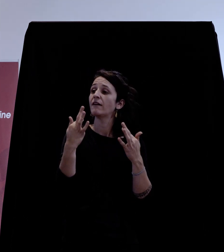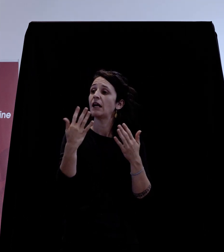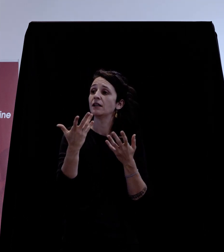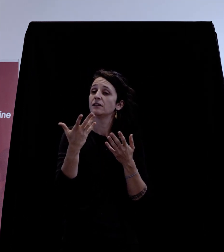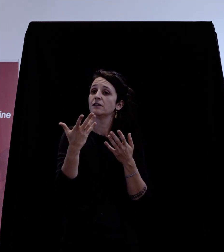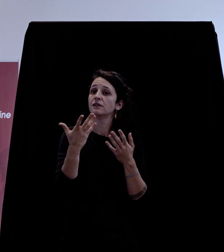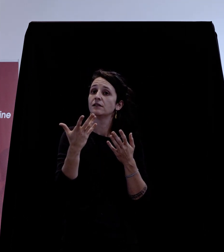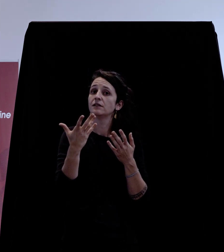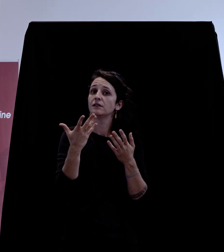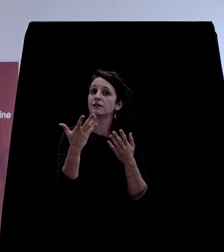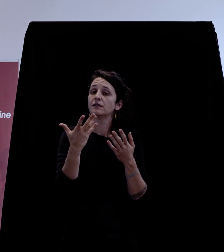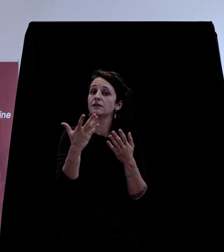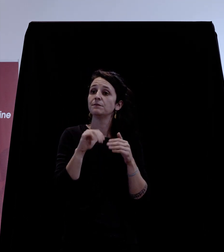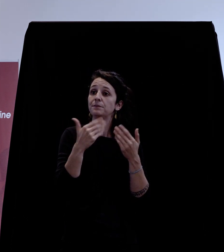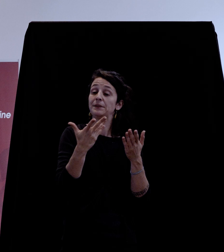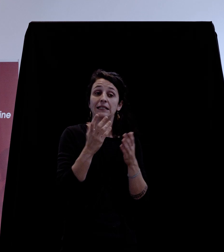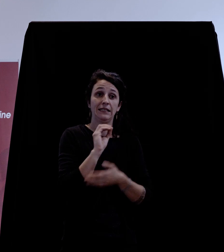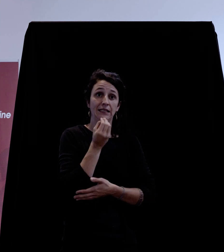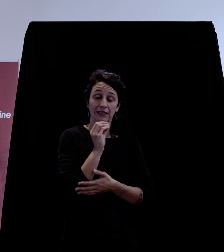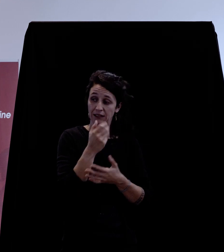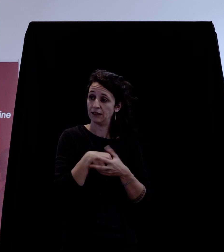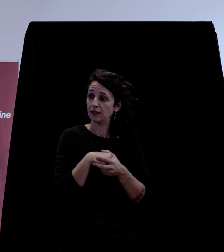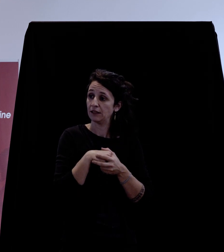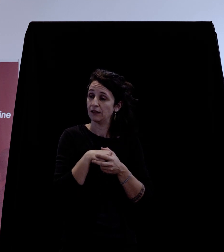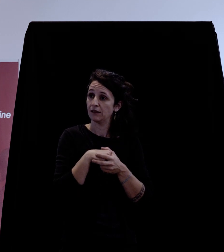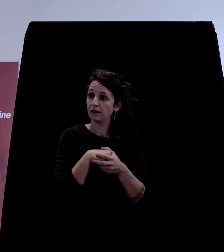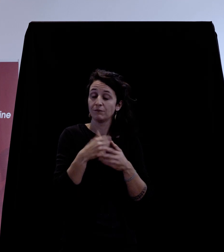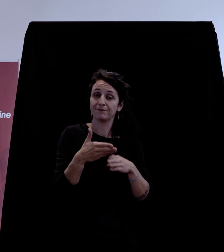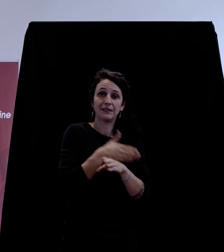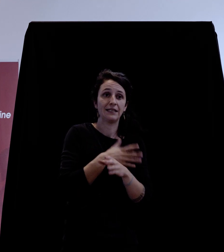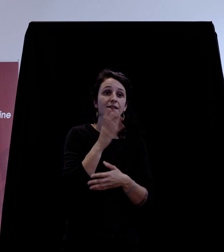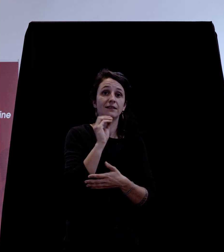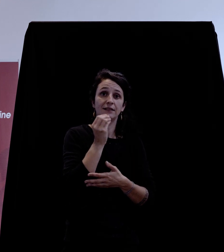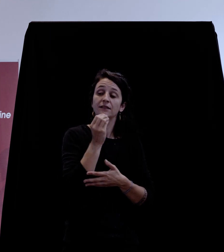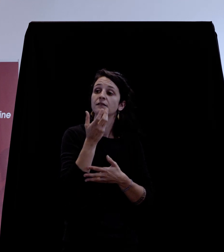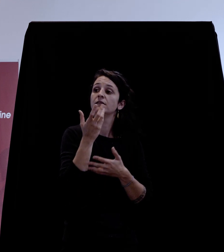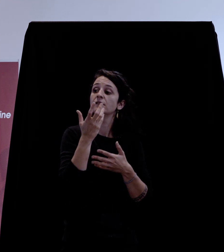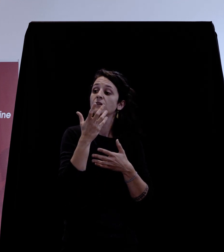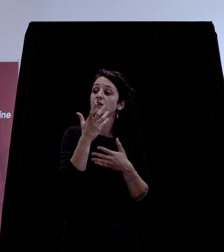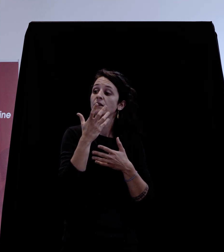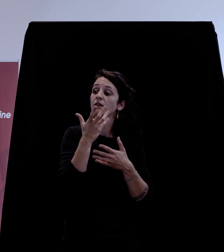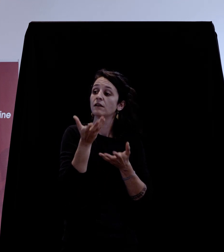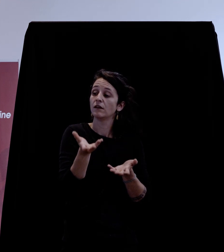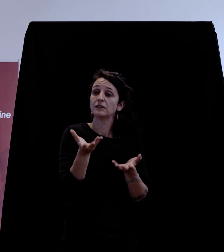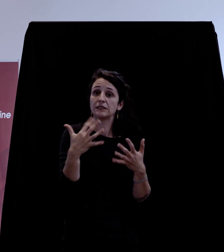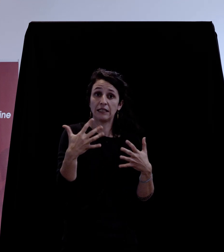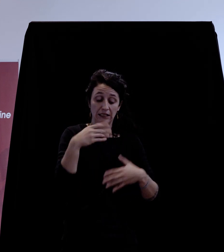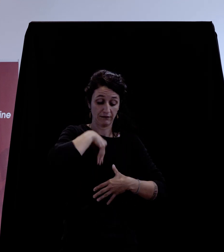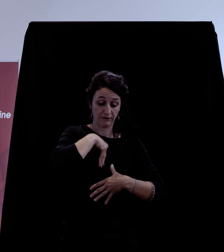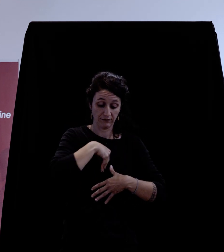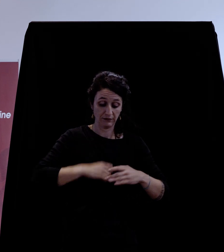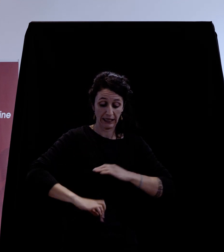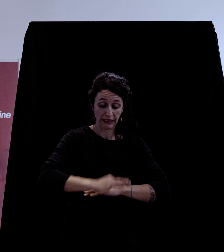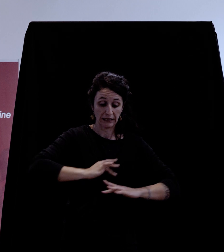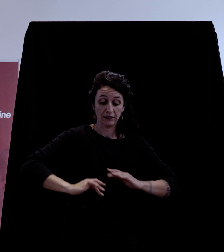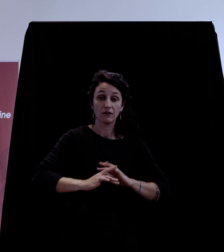starting to develop differently after 6 weeks, probably. And so, what is it about